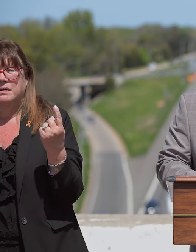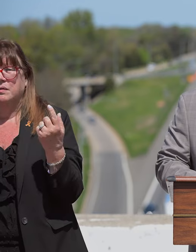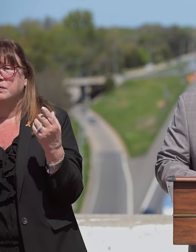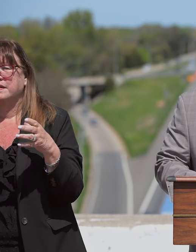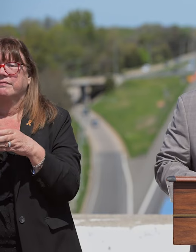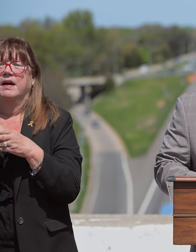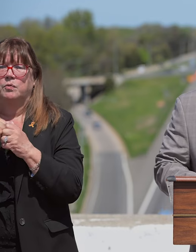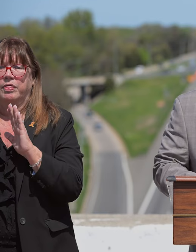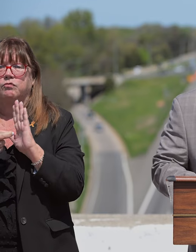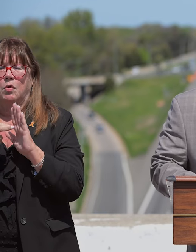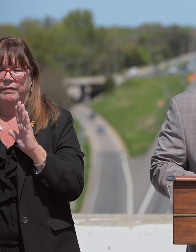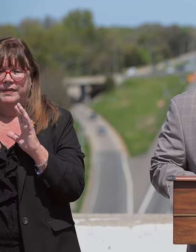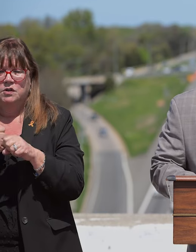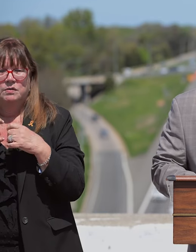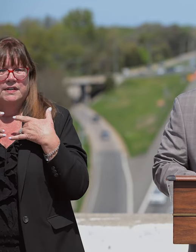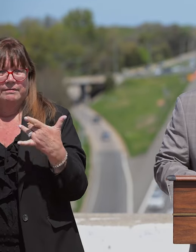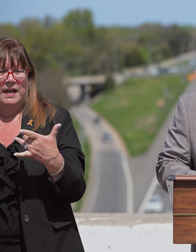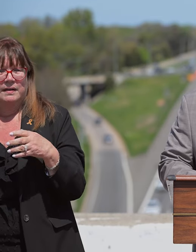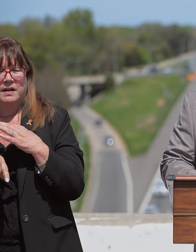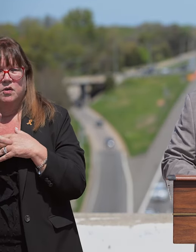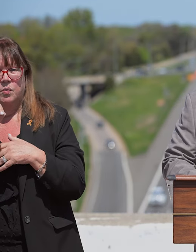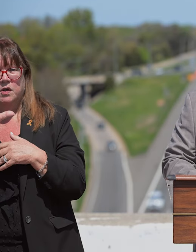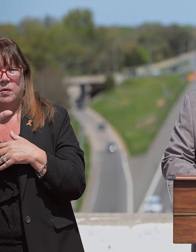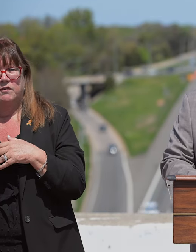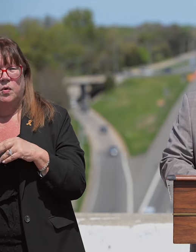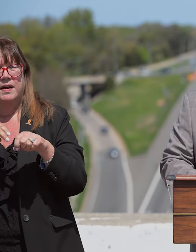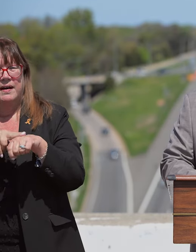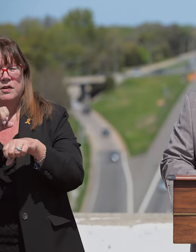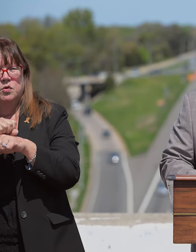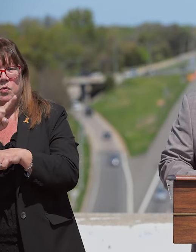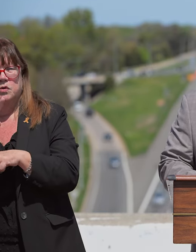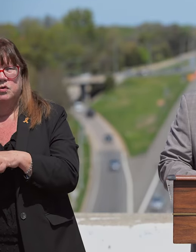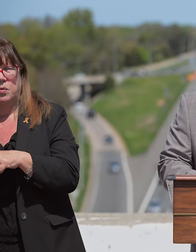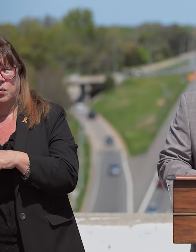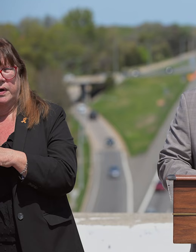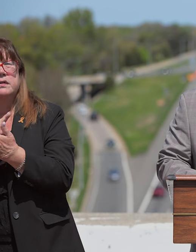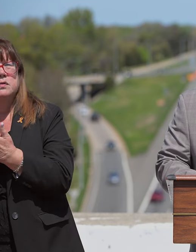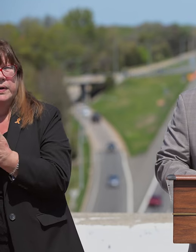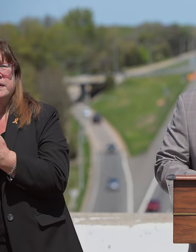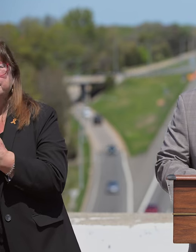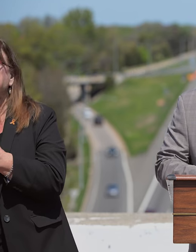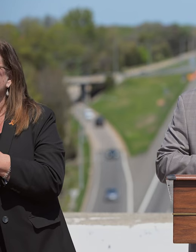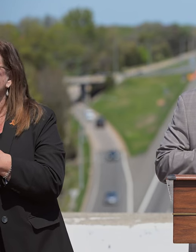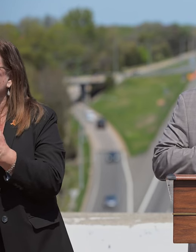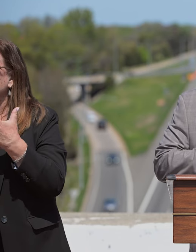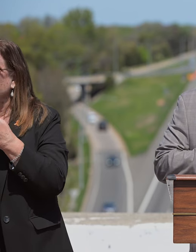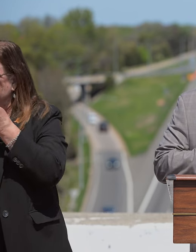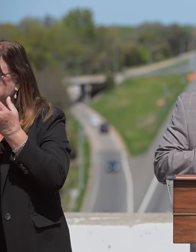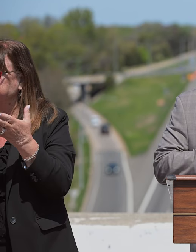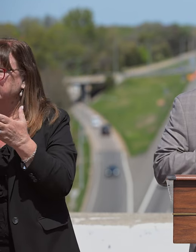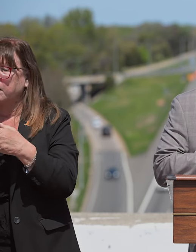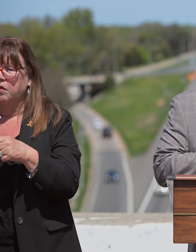played a role in this year's event in the 2024 National Work Zone Awareness Week. I also want to give a shout out to